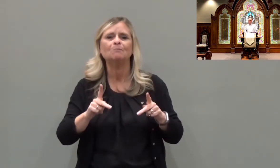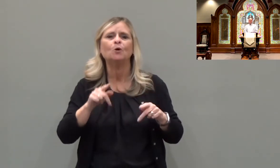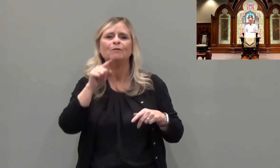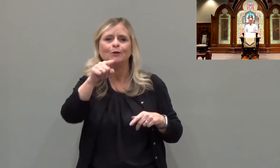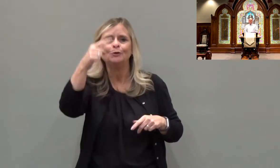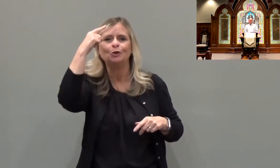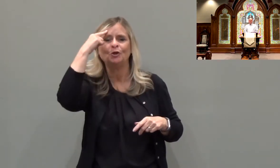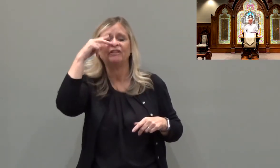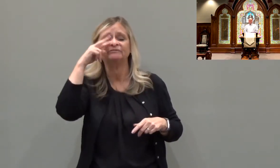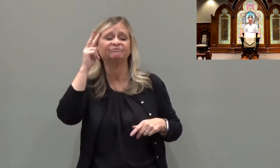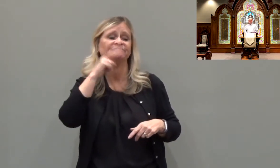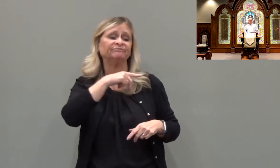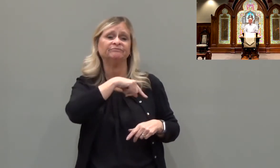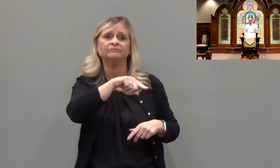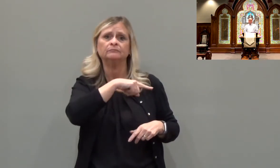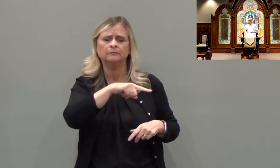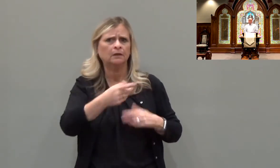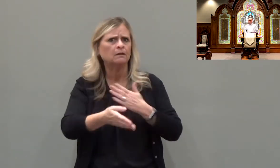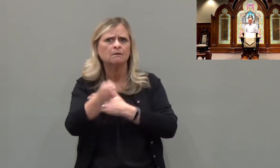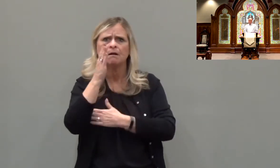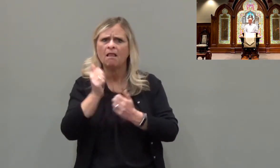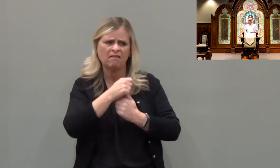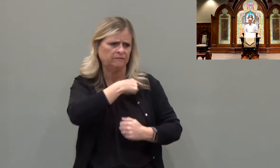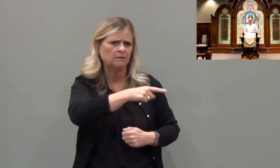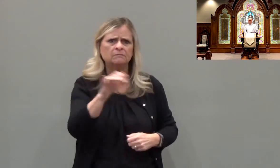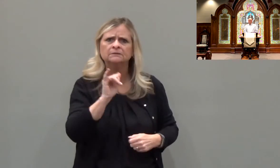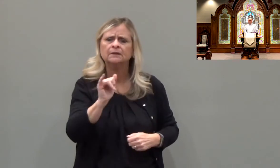as much as God loves you.